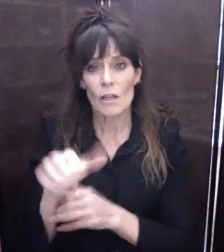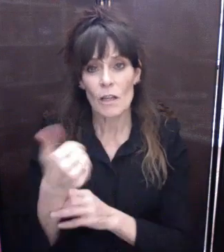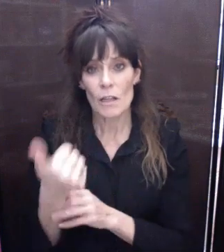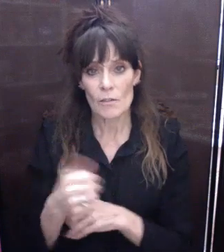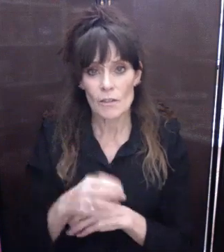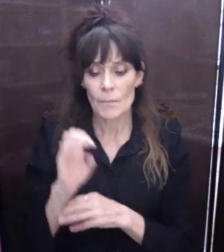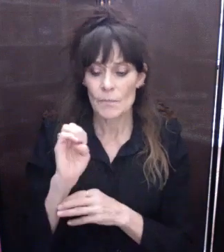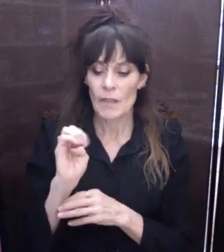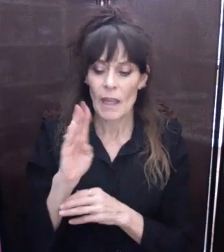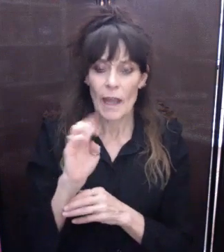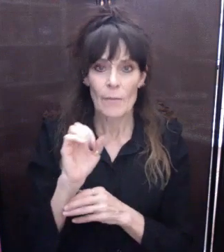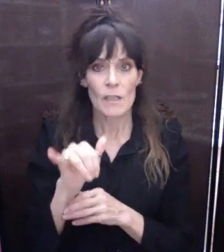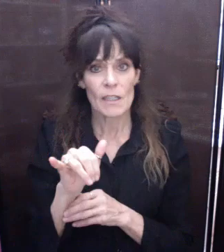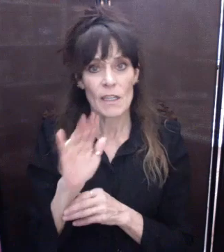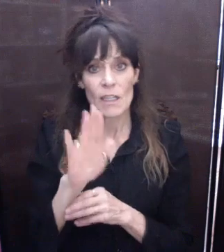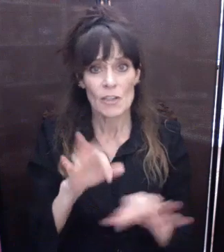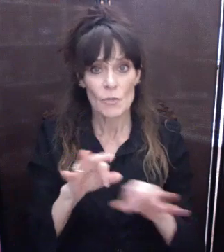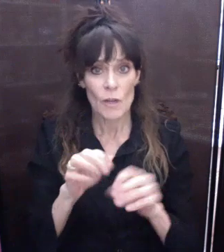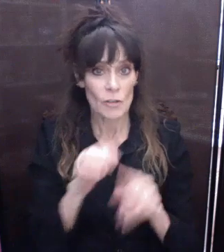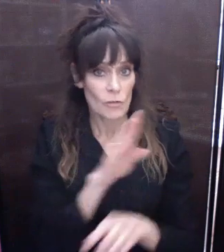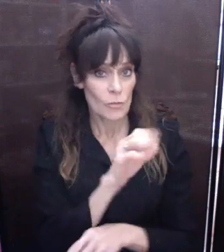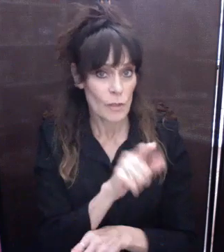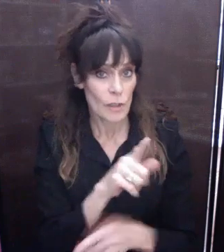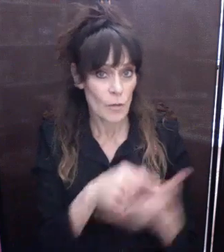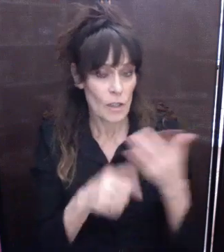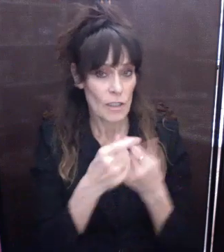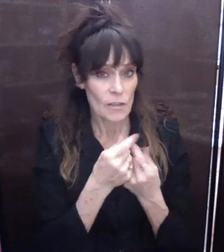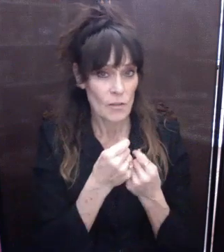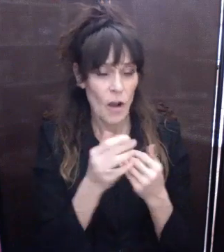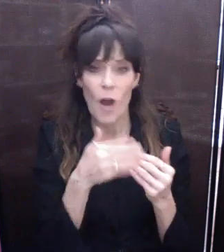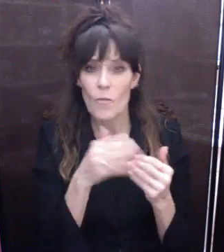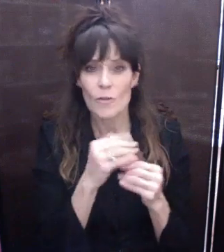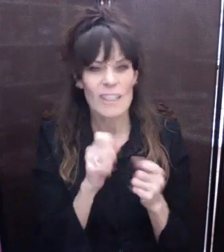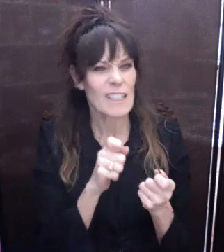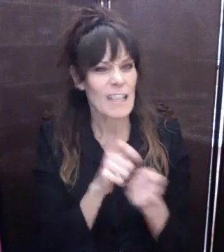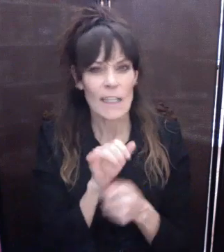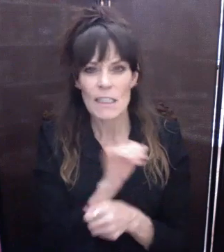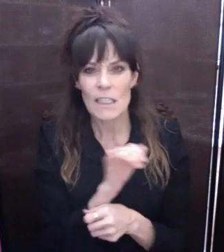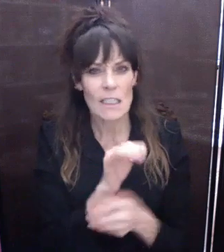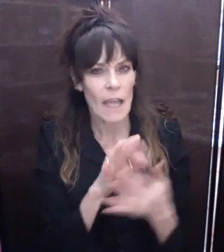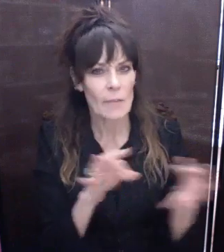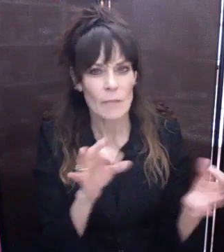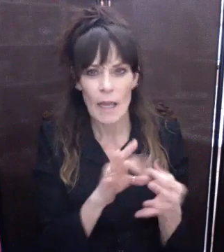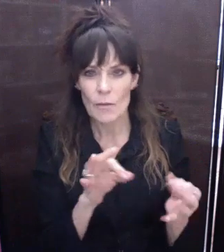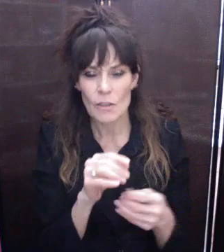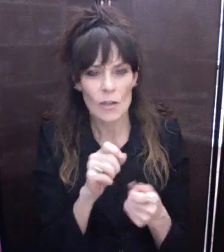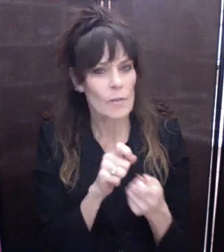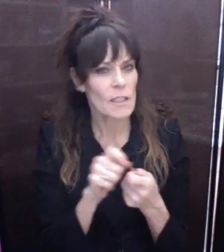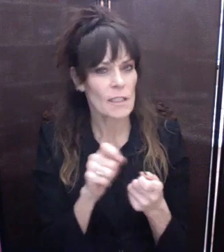direction to Bill as to what he had to do used almost exactly that same language and almost exactly those same